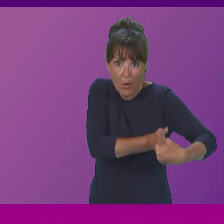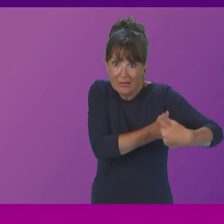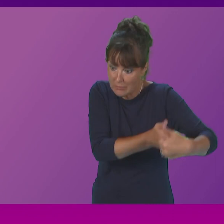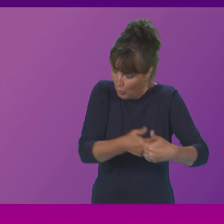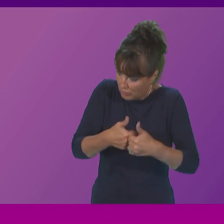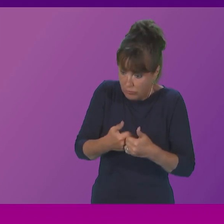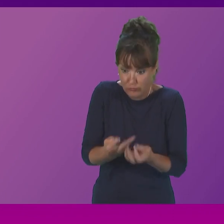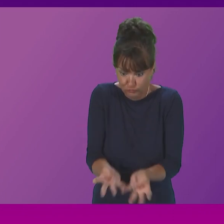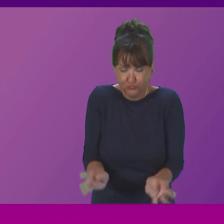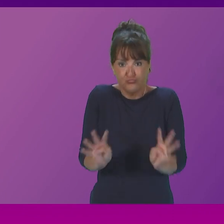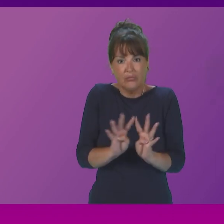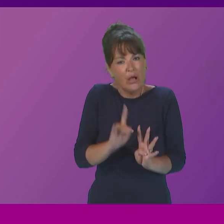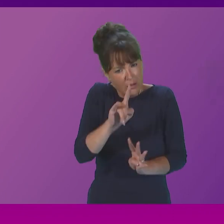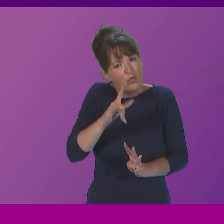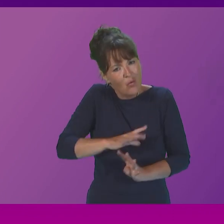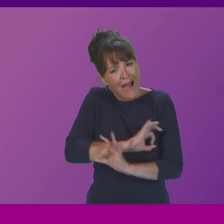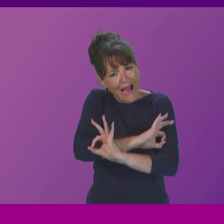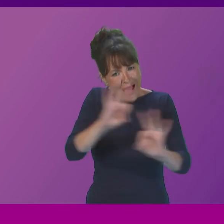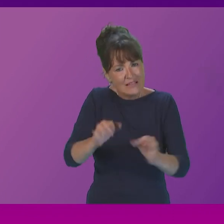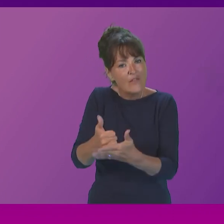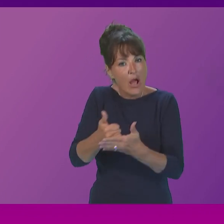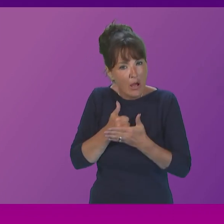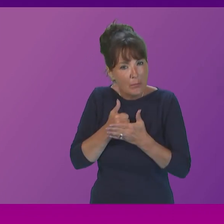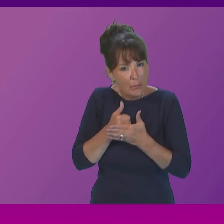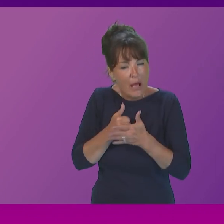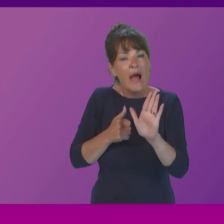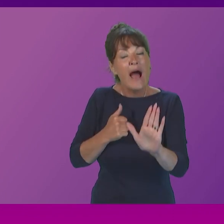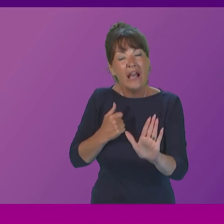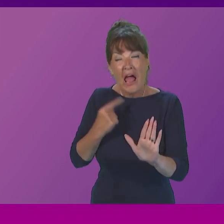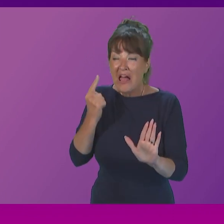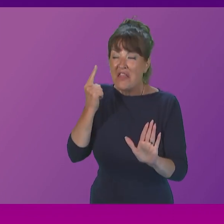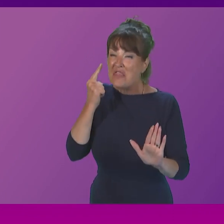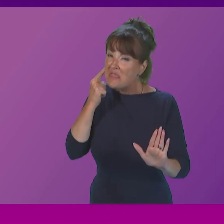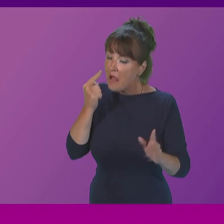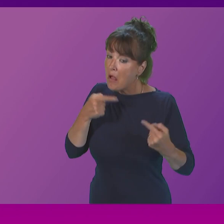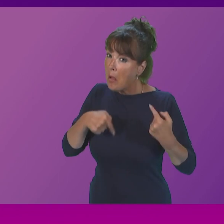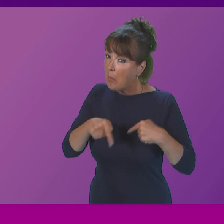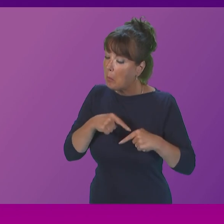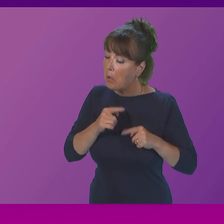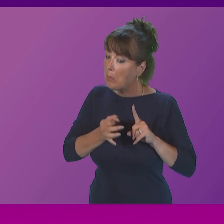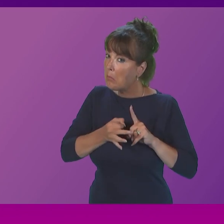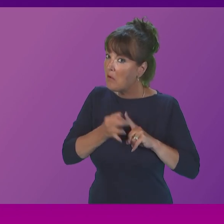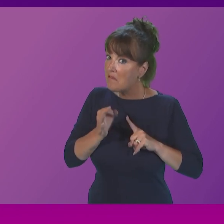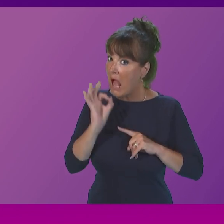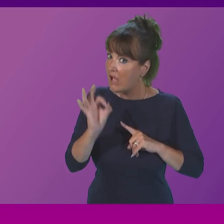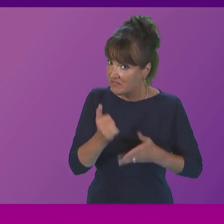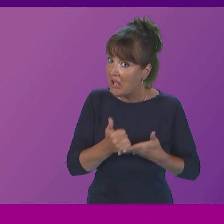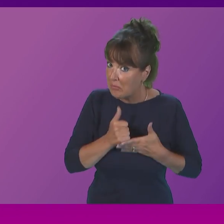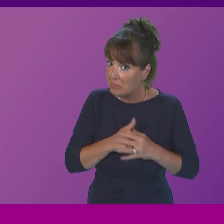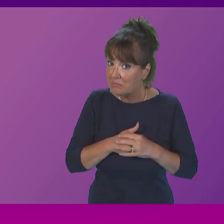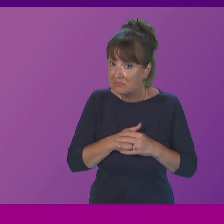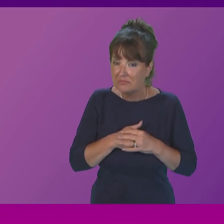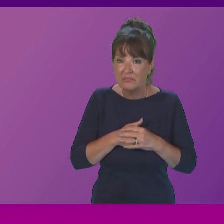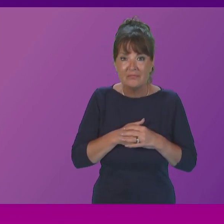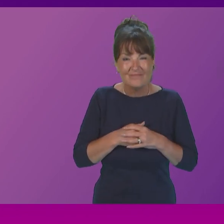and ask for the help. And I think that we are getting a bit better at asking for the help. And maybe perhaps what needs to happen